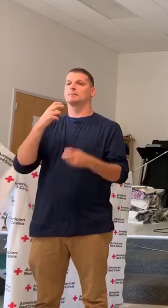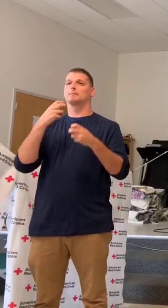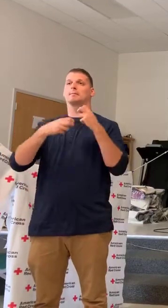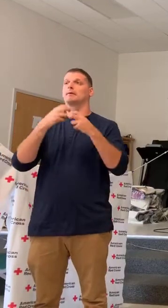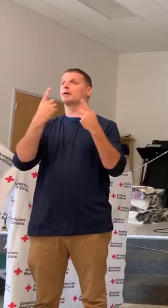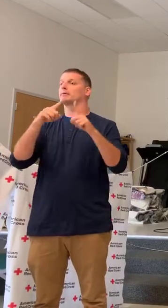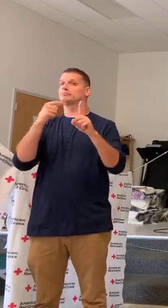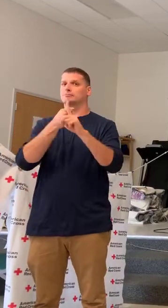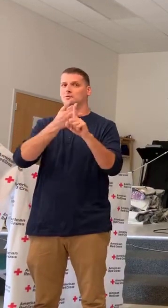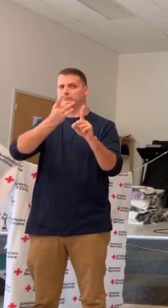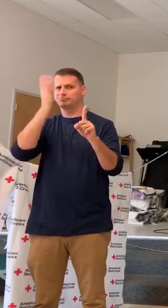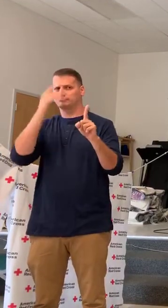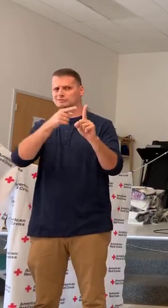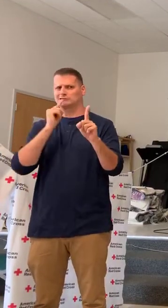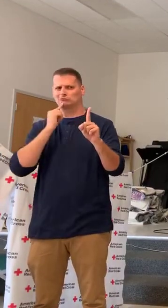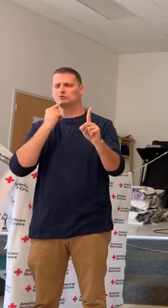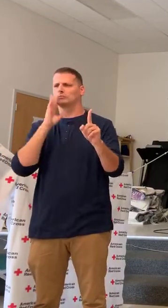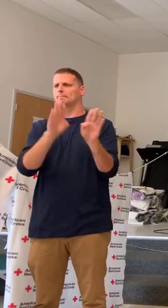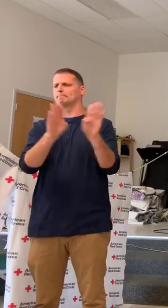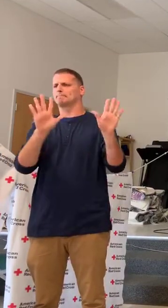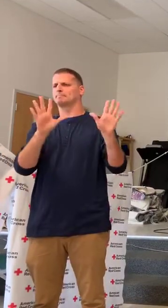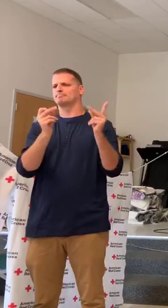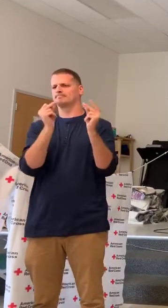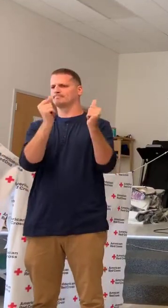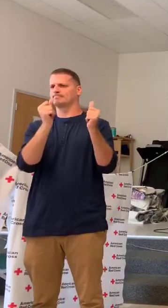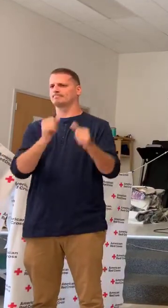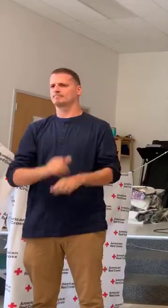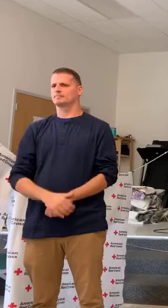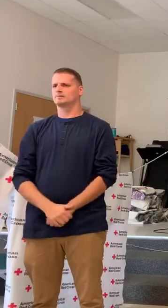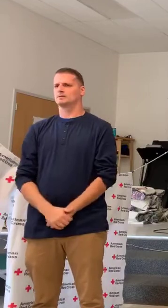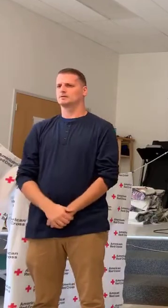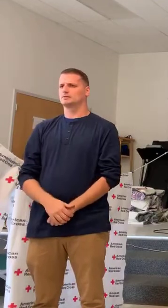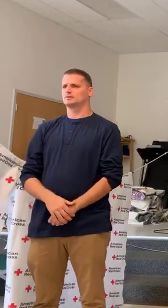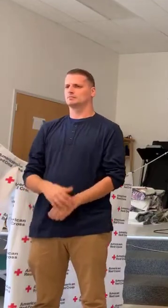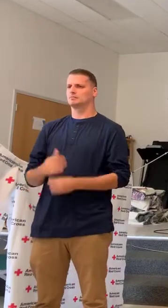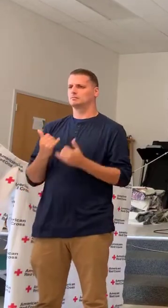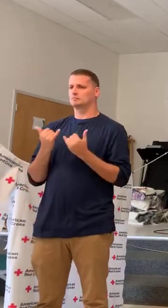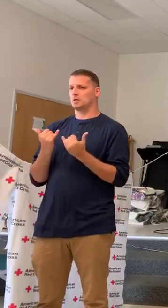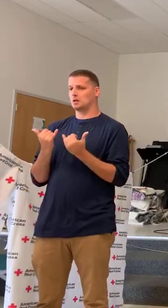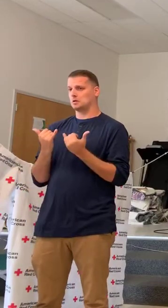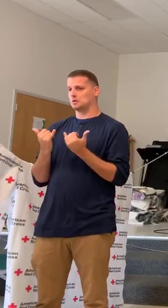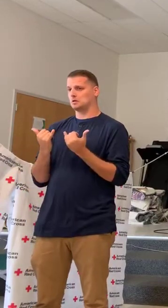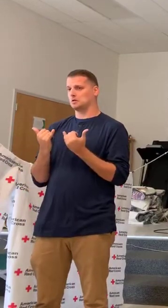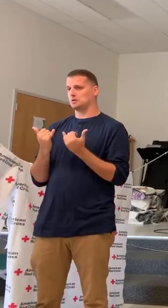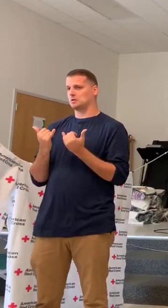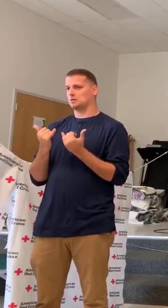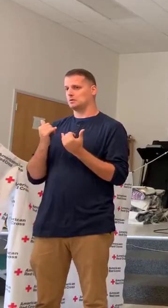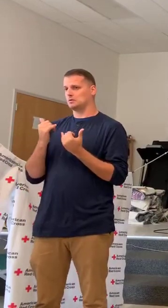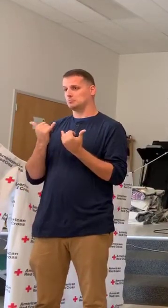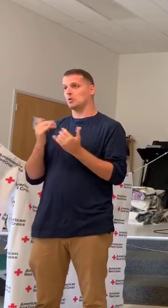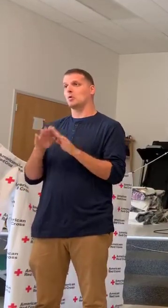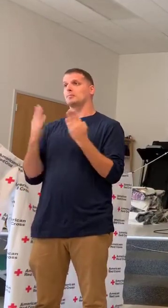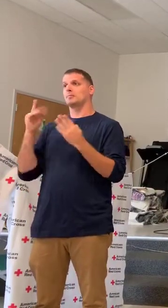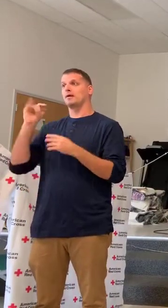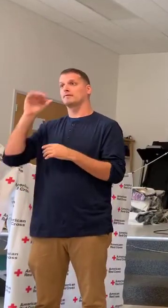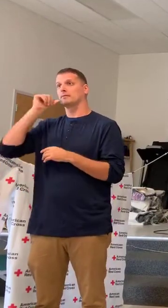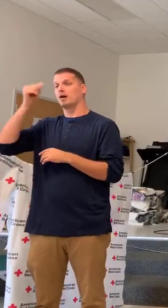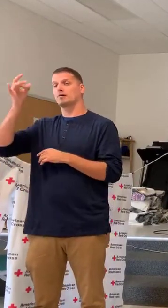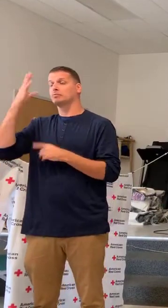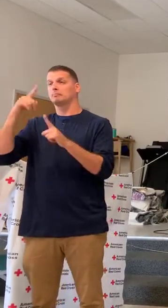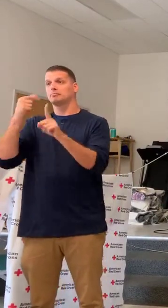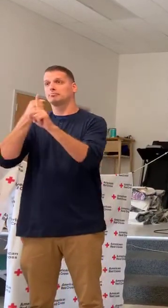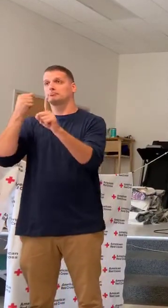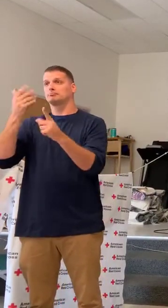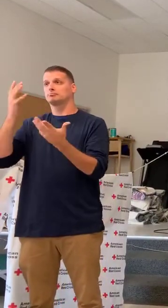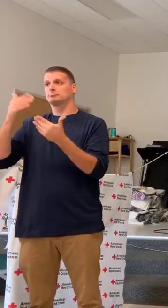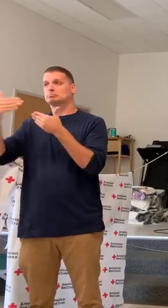at it. If we need to do something different, we will. And are our National Guard and troopers being pulled out? The troopers